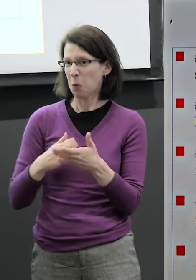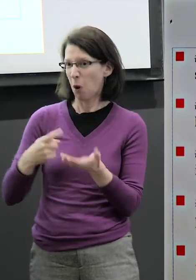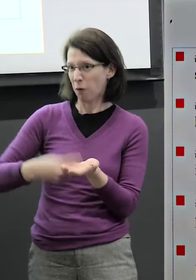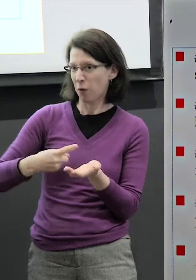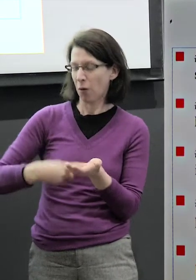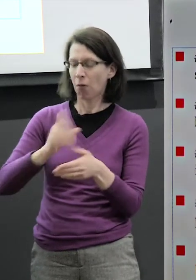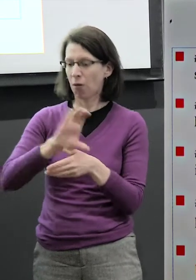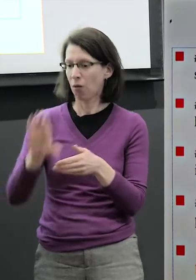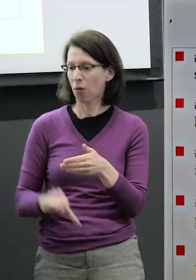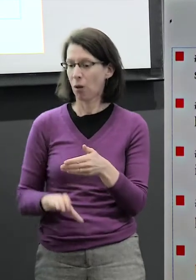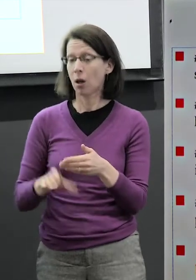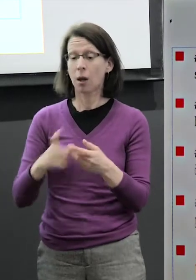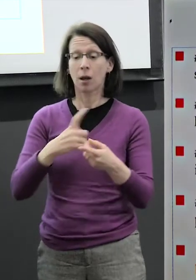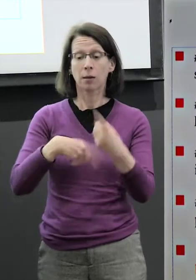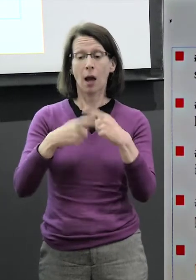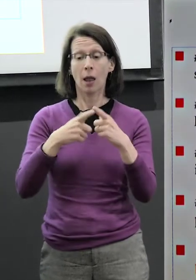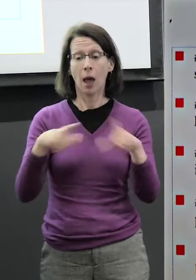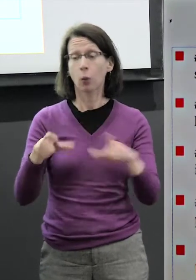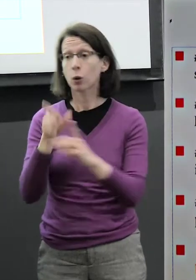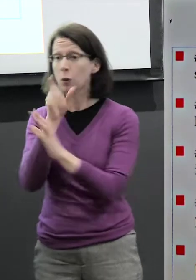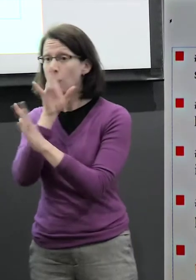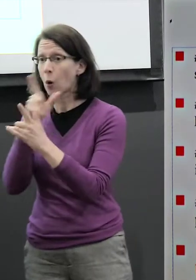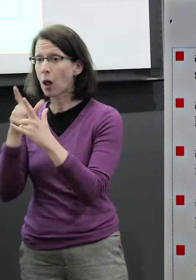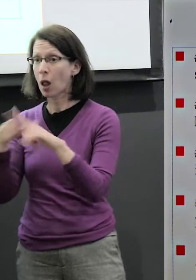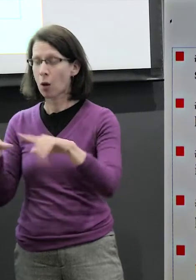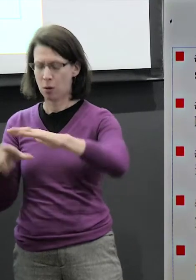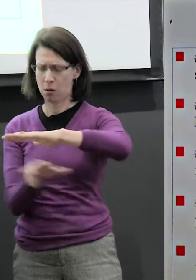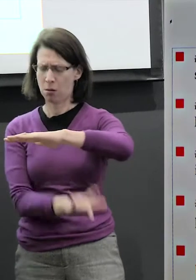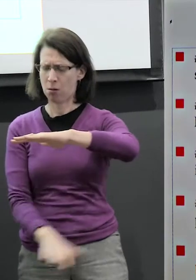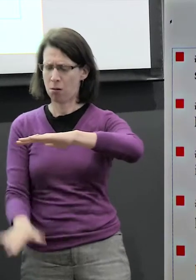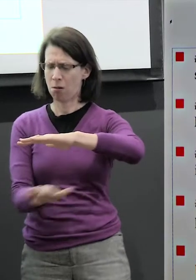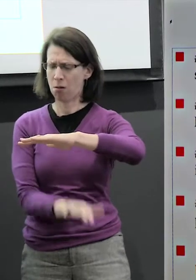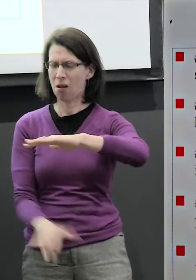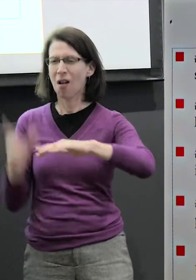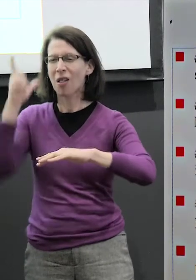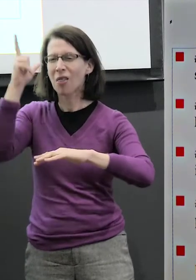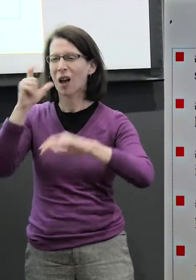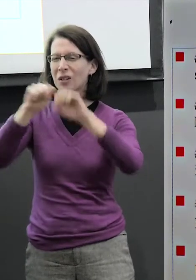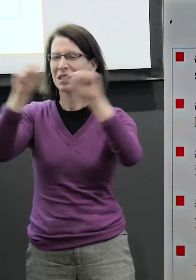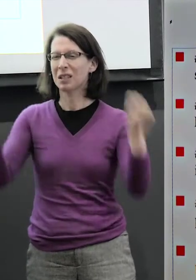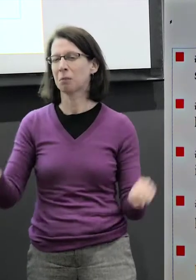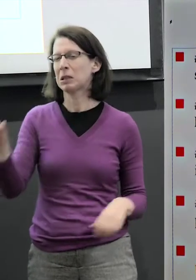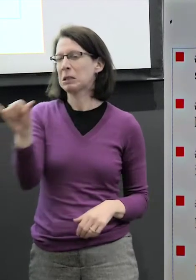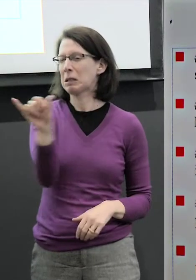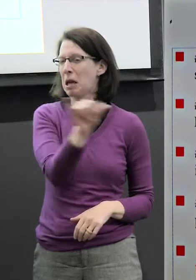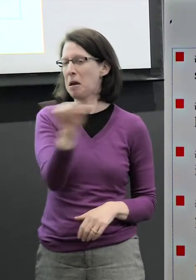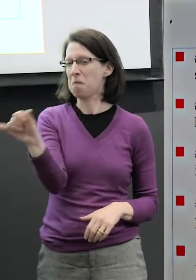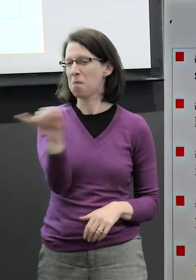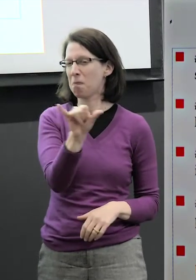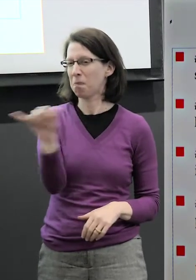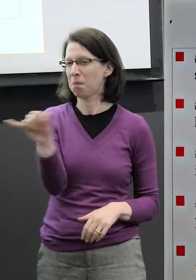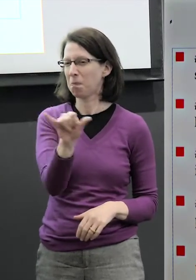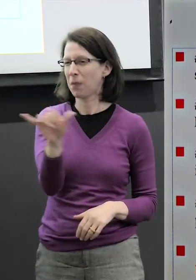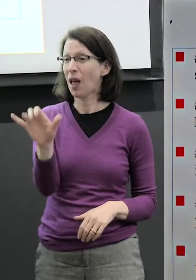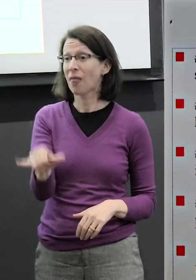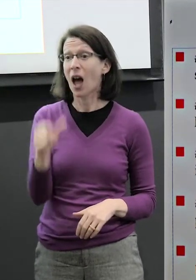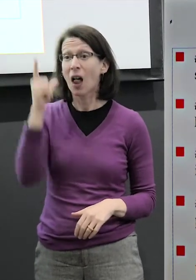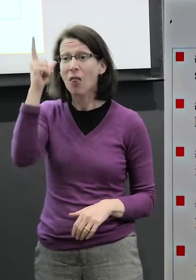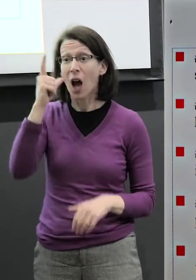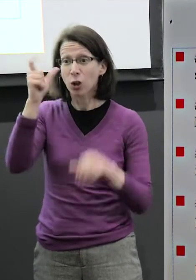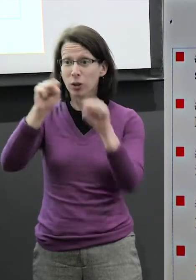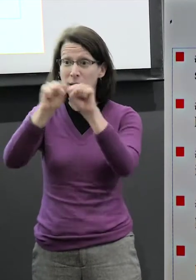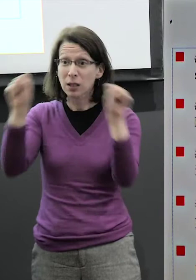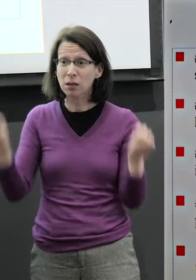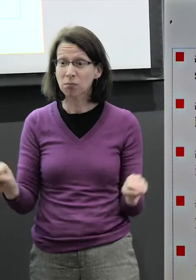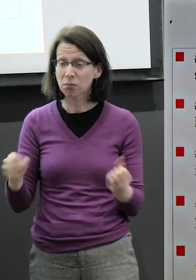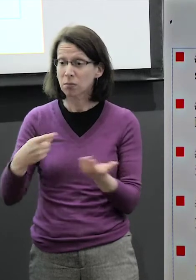and in spoken language, you have the same underlying logical system, that this logical system is